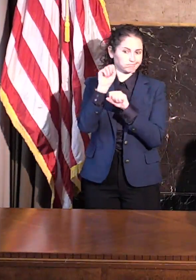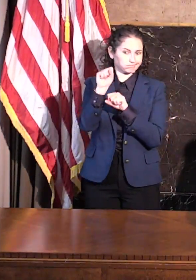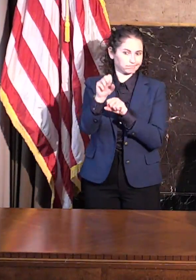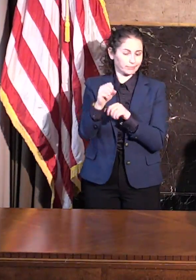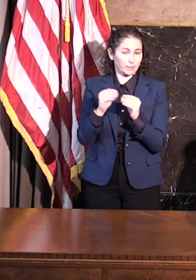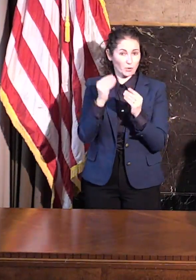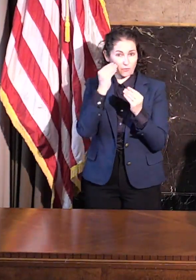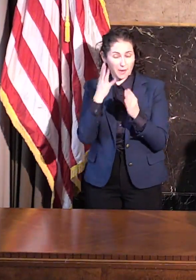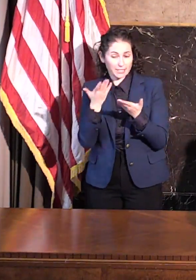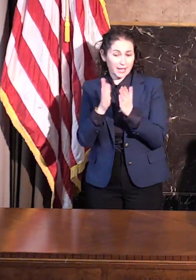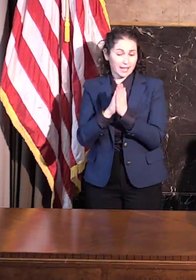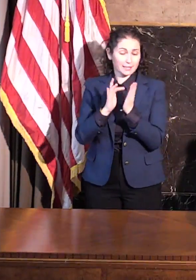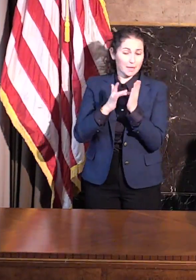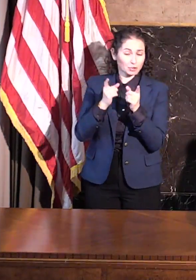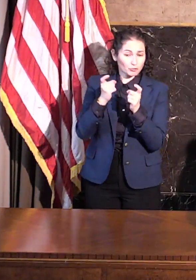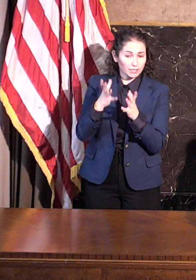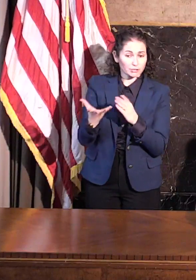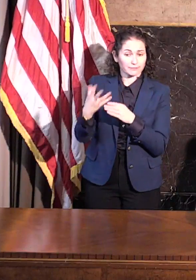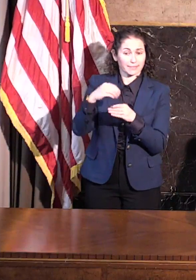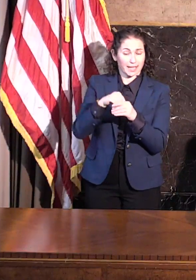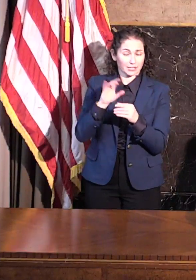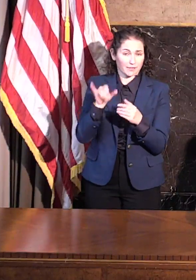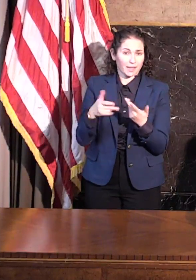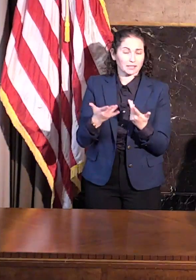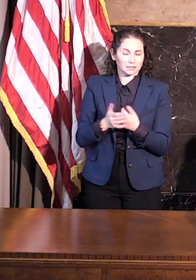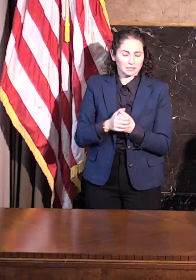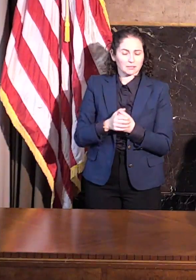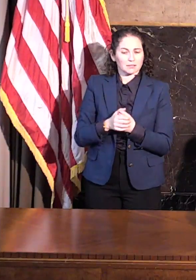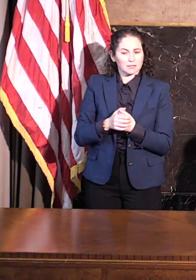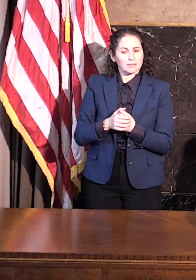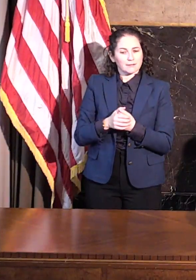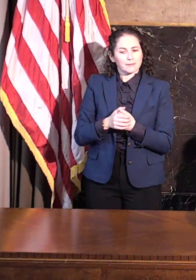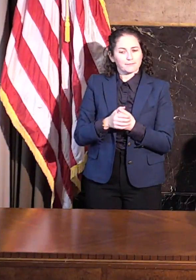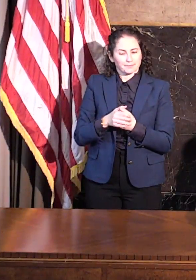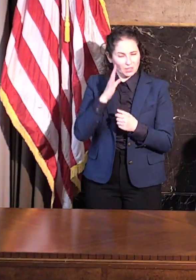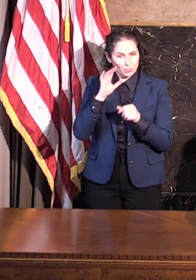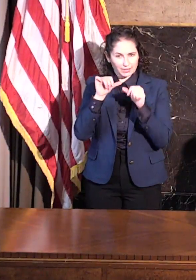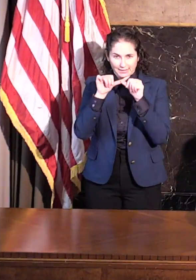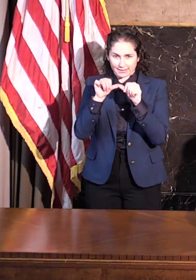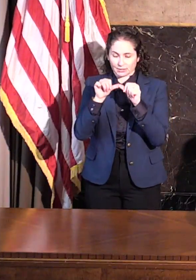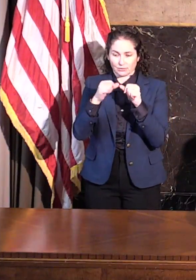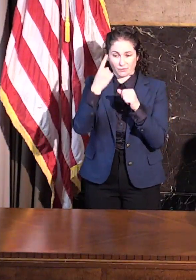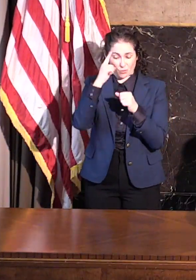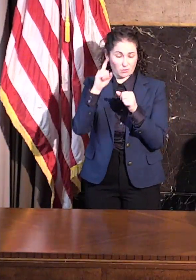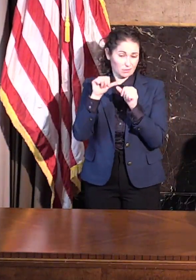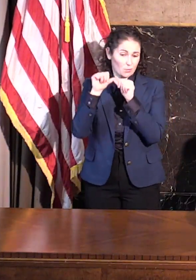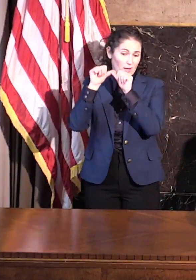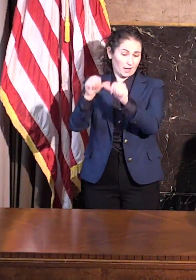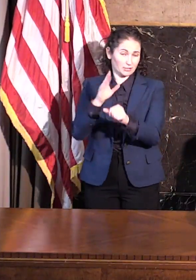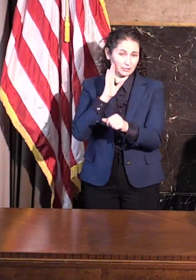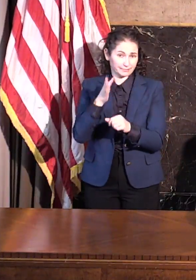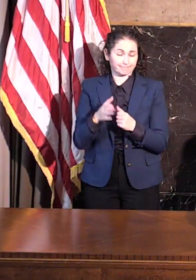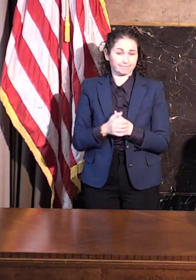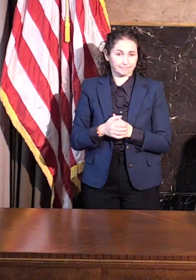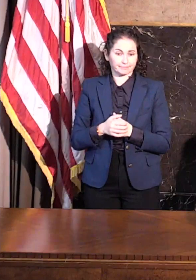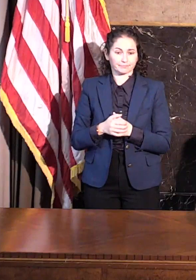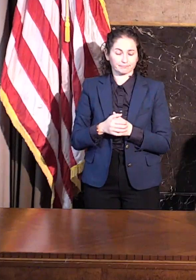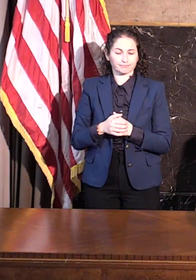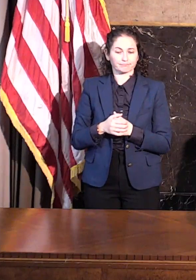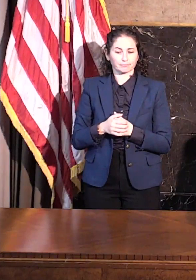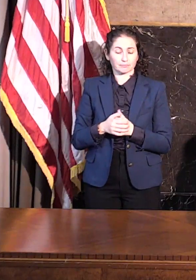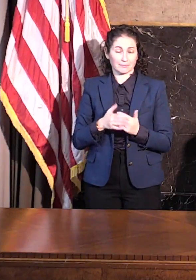people understand this, the more they're going to be vaccinated. But obviously, we have to do a better job of communicating that to individuals. And as important